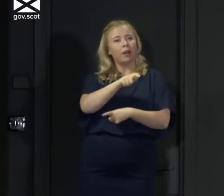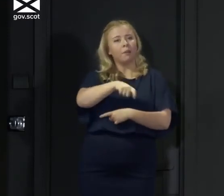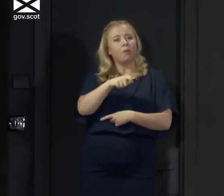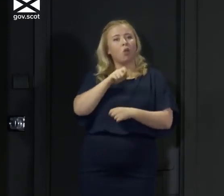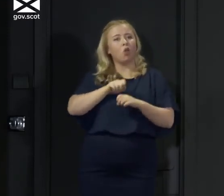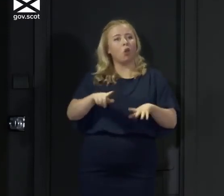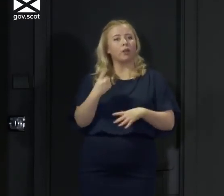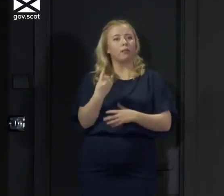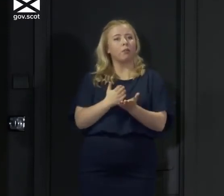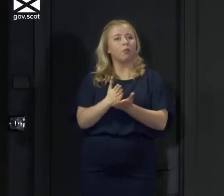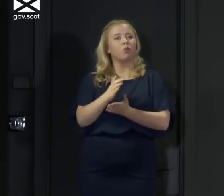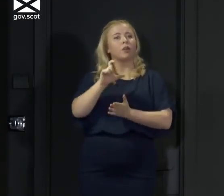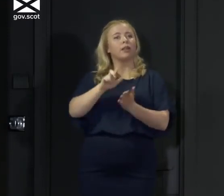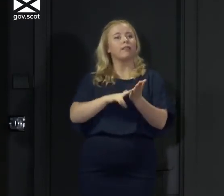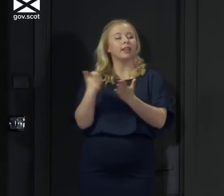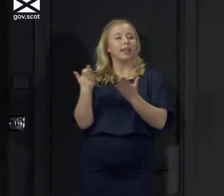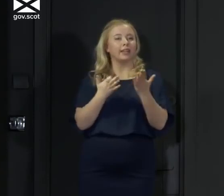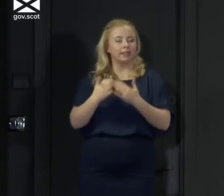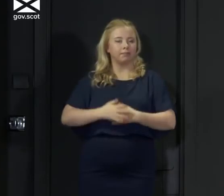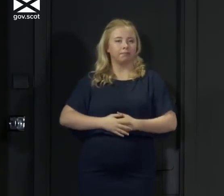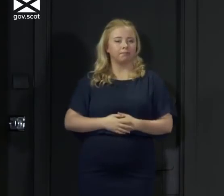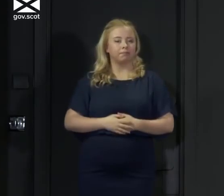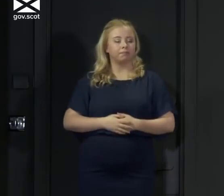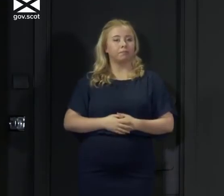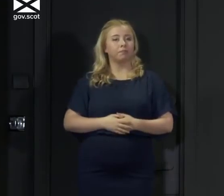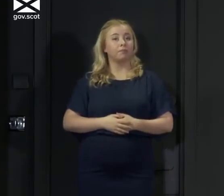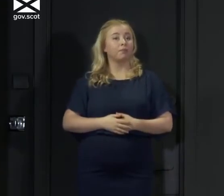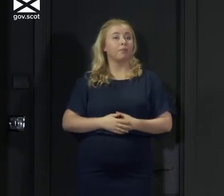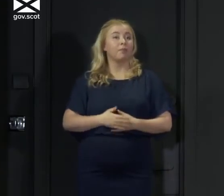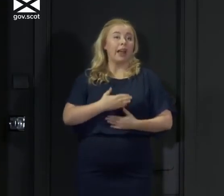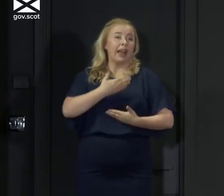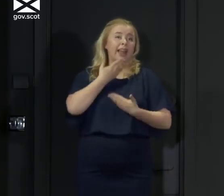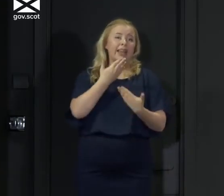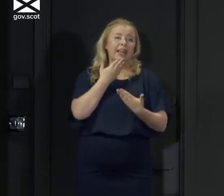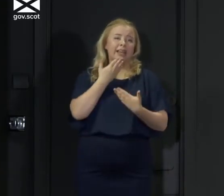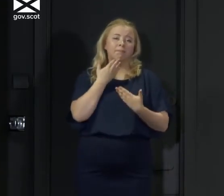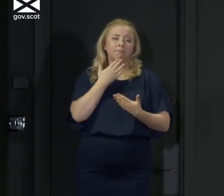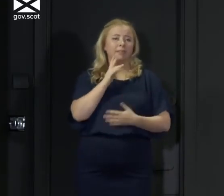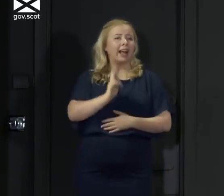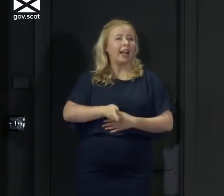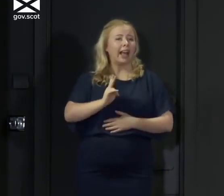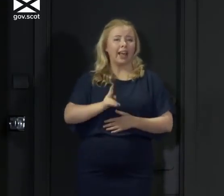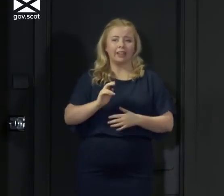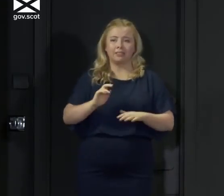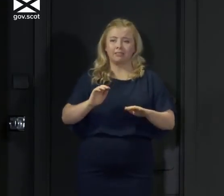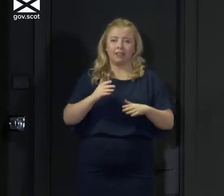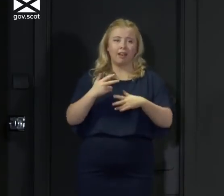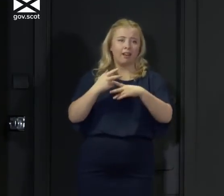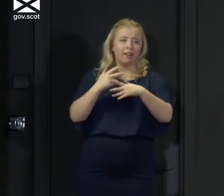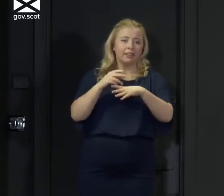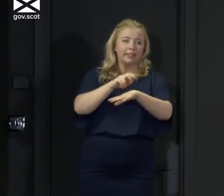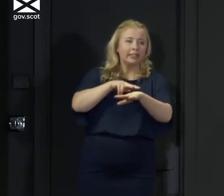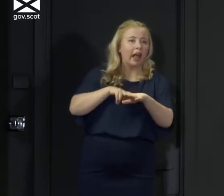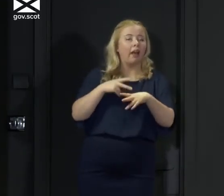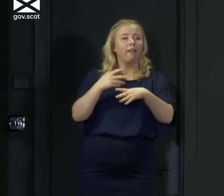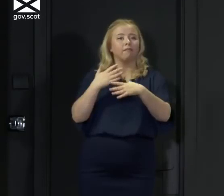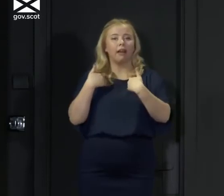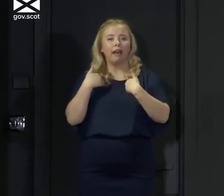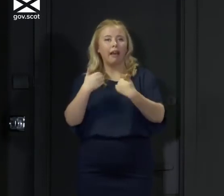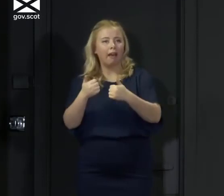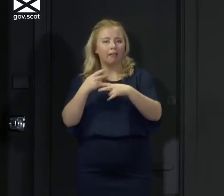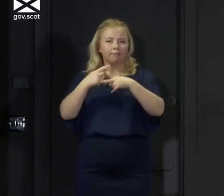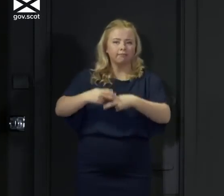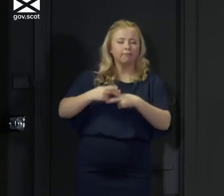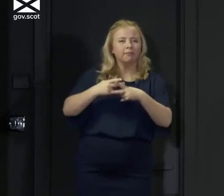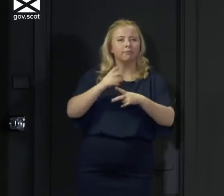to this illness. I also want to express again my thanks to our health and care workers. The whole country is so grateful to you for everything